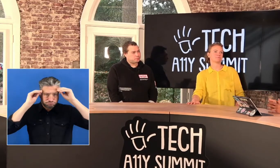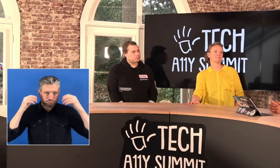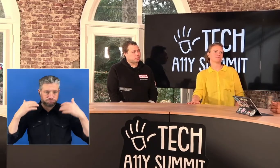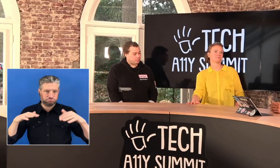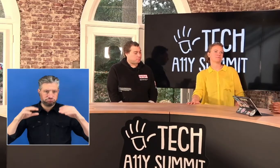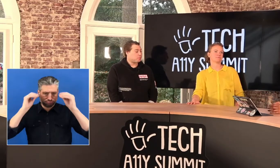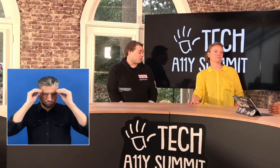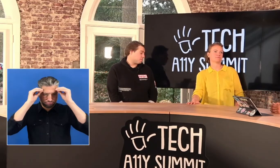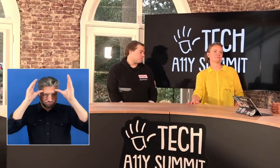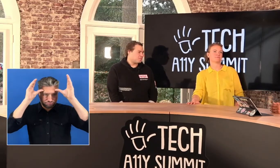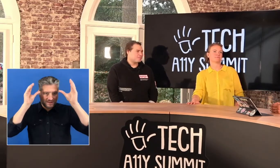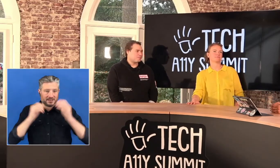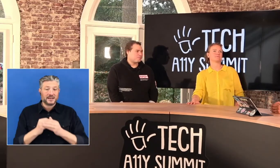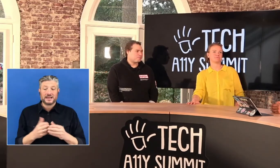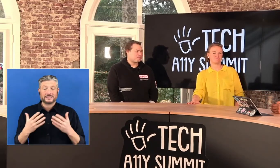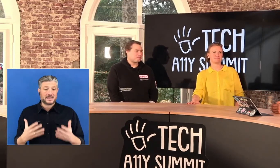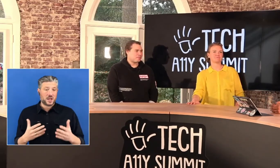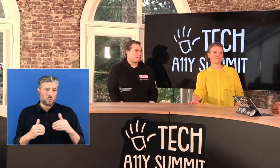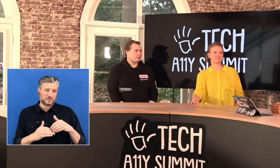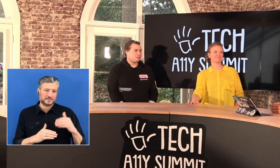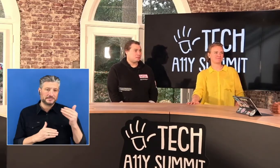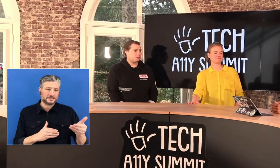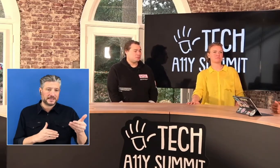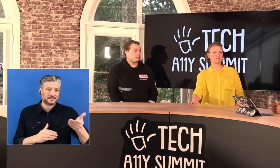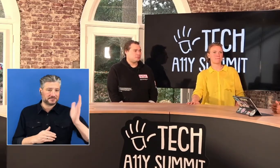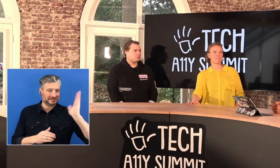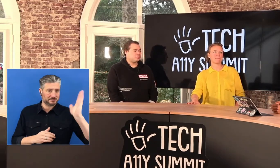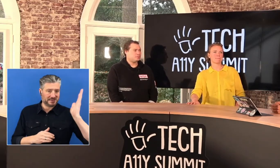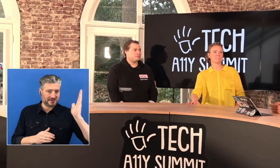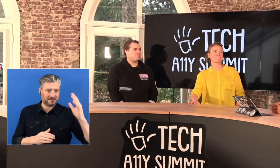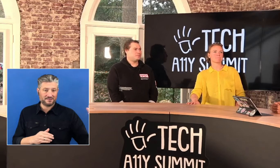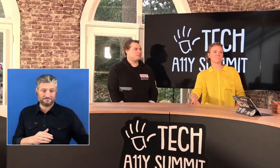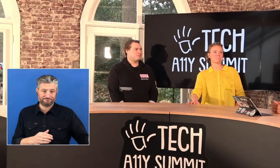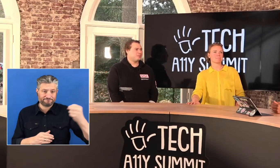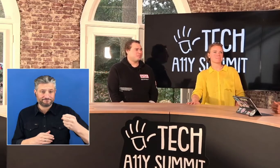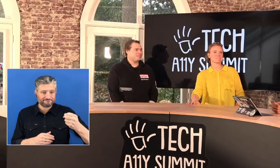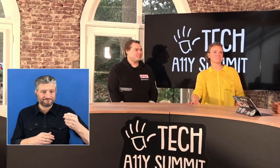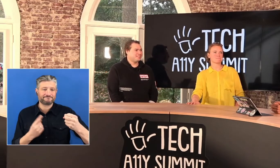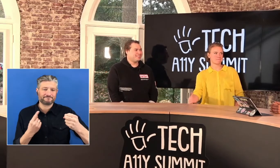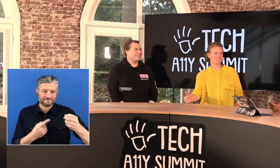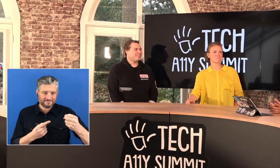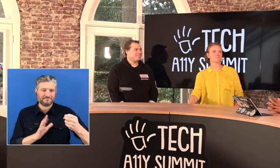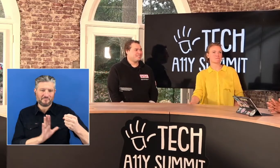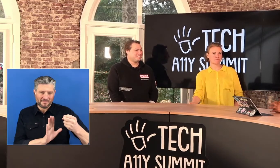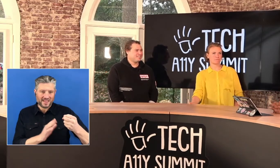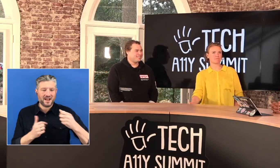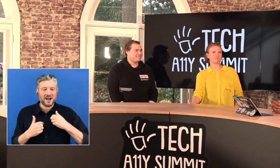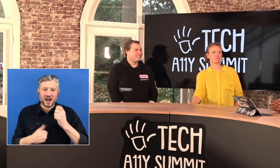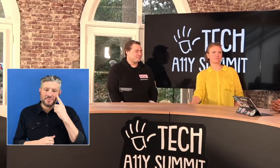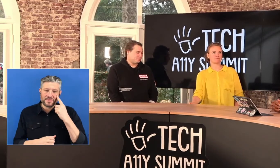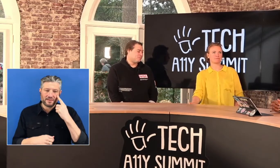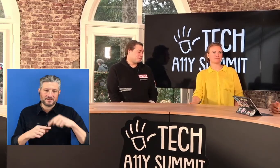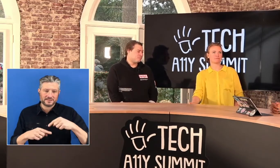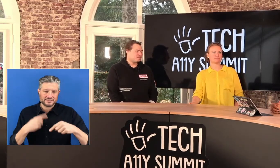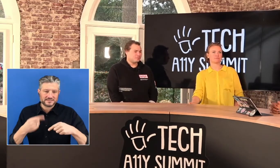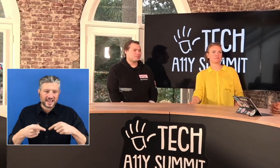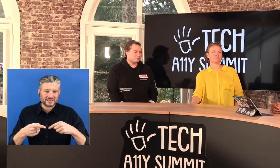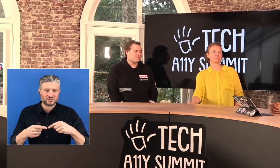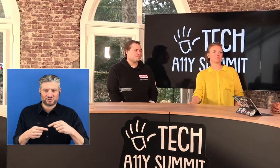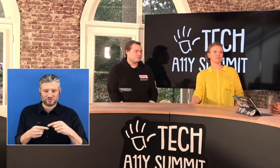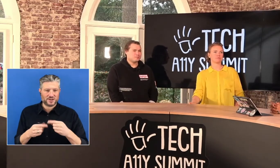will stick around. We probably have way more questions for you both in the chat, so feel free to check them